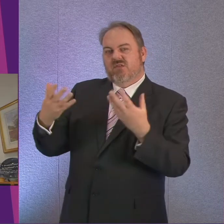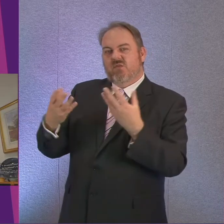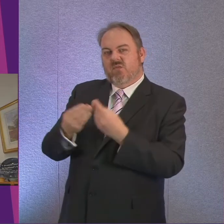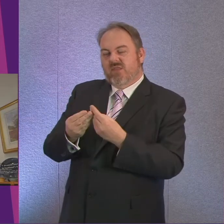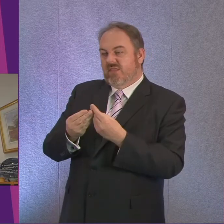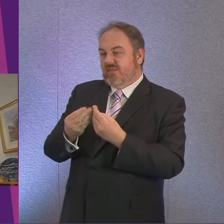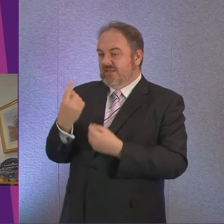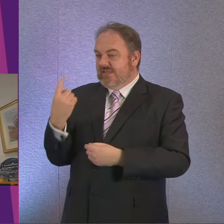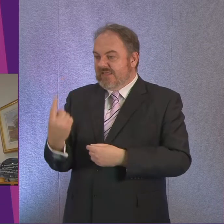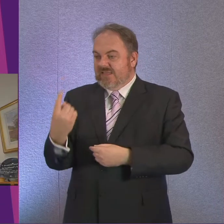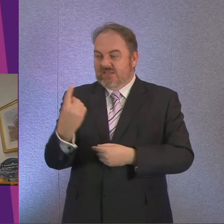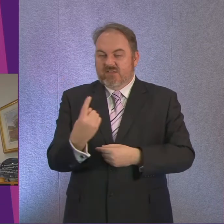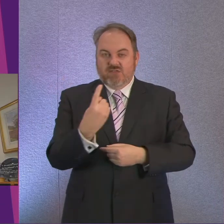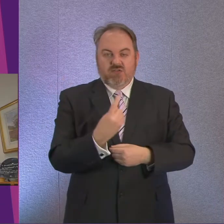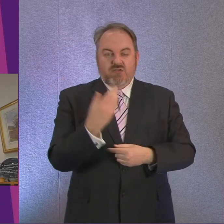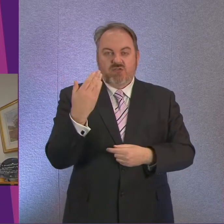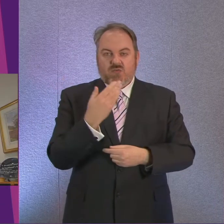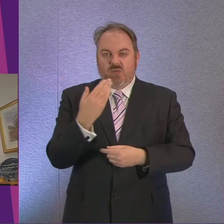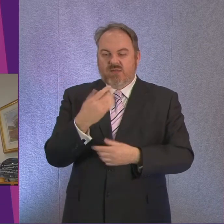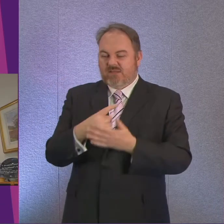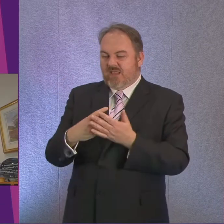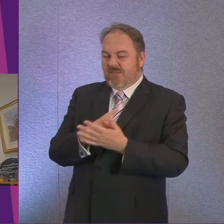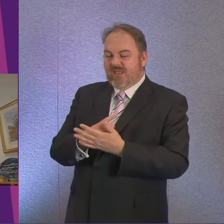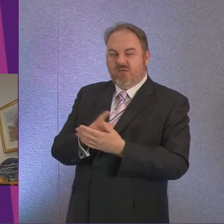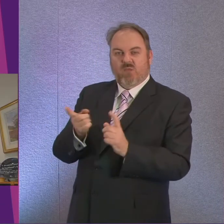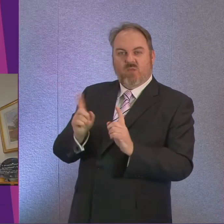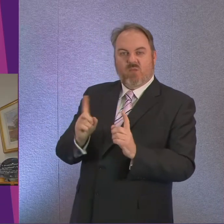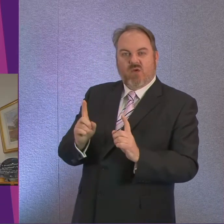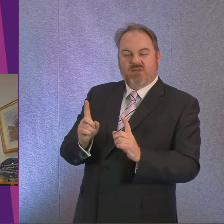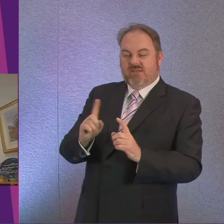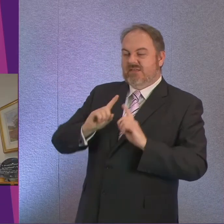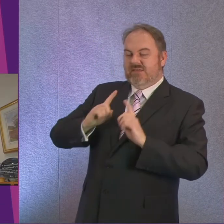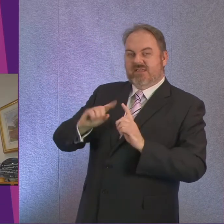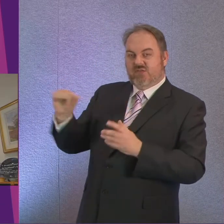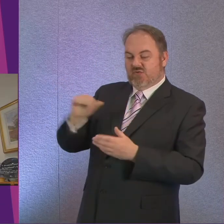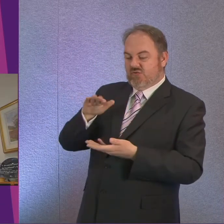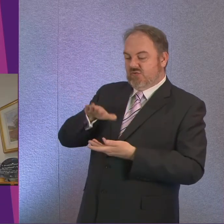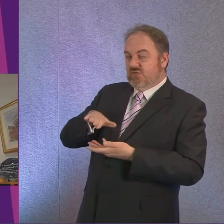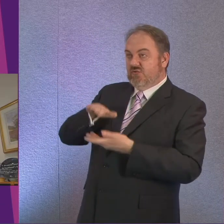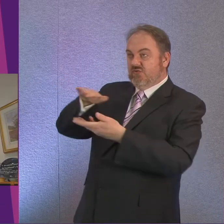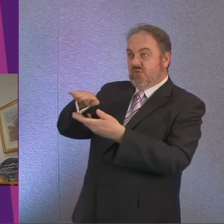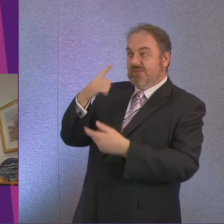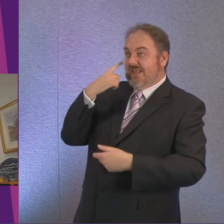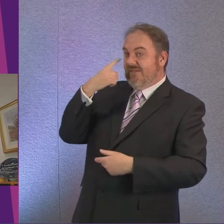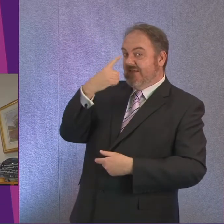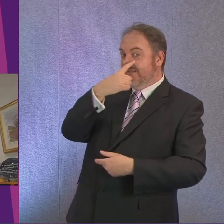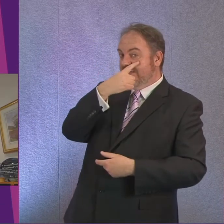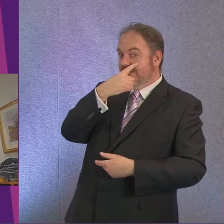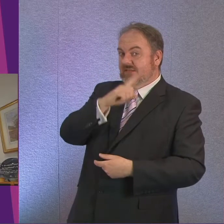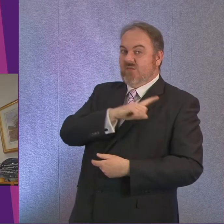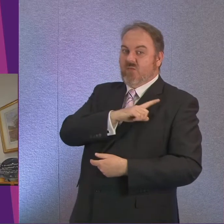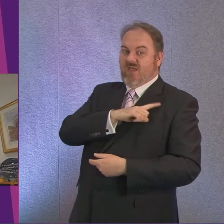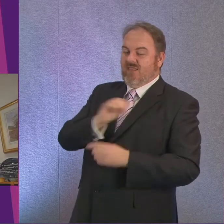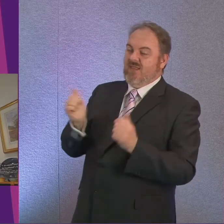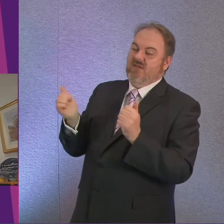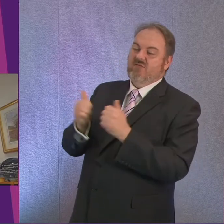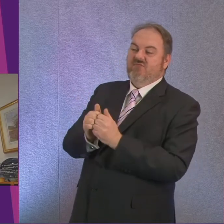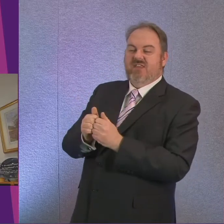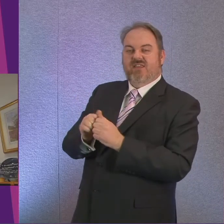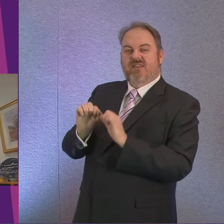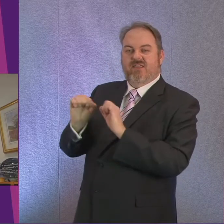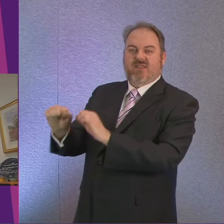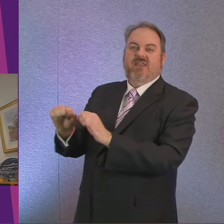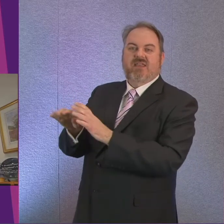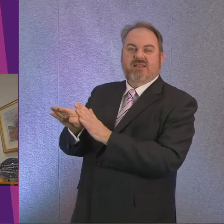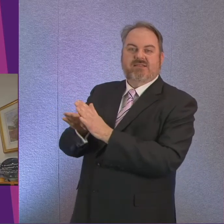schools to determine what should be submitted on behalf of individual pupils. Now, clearly, in any national